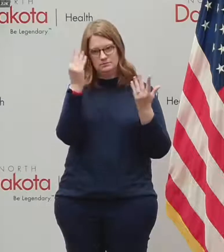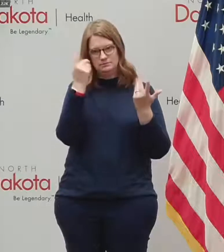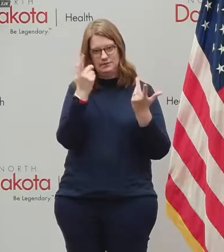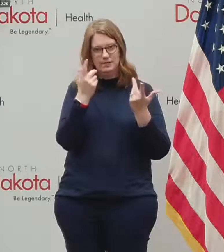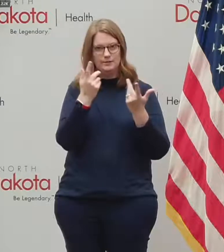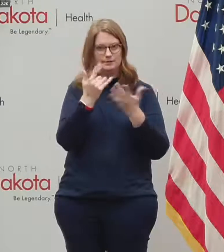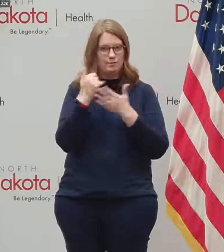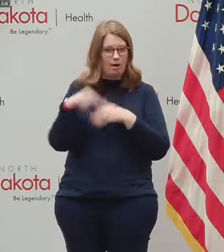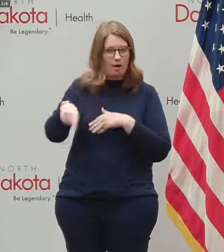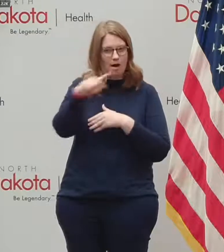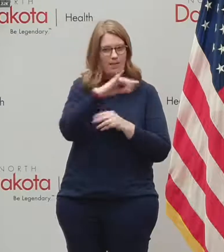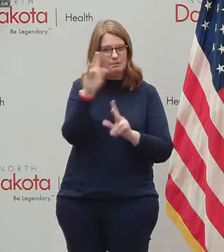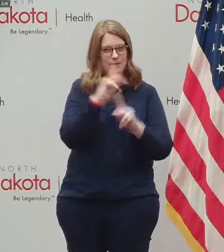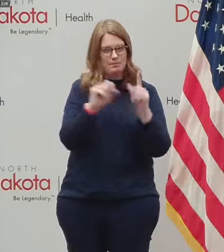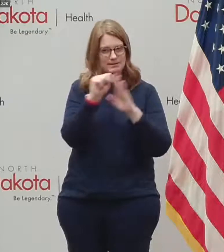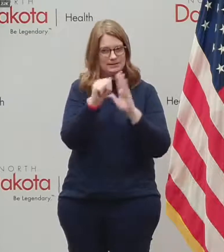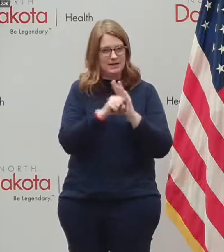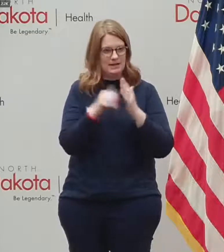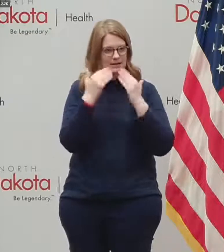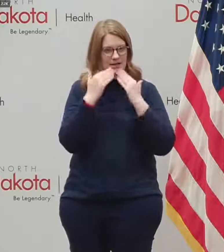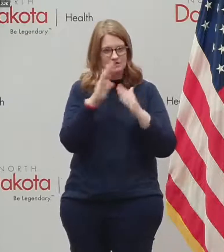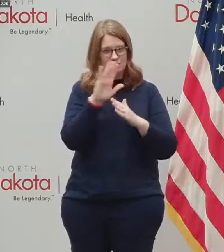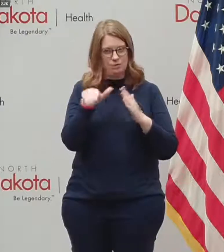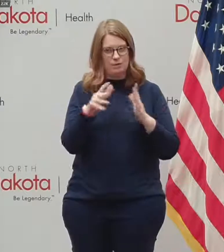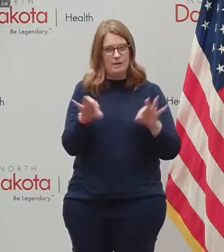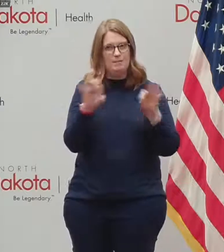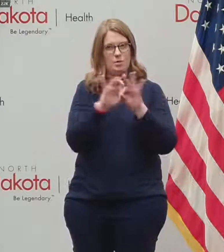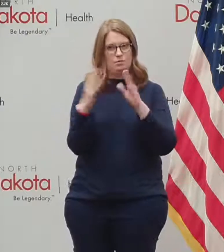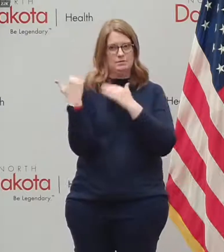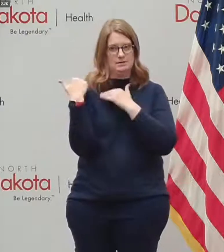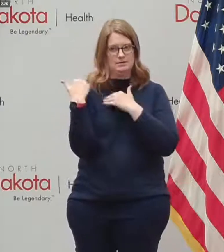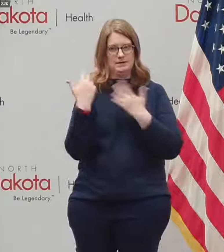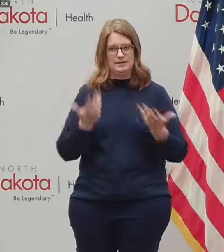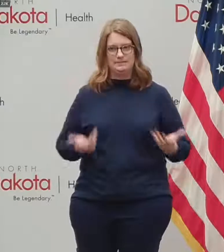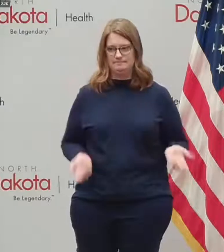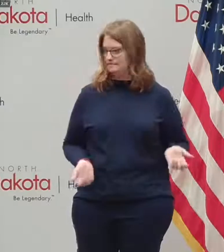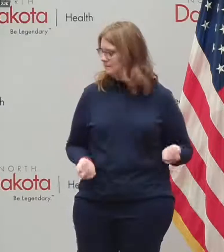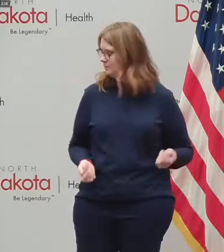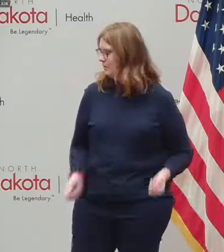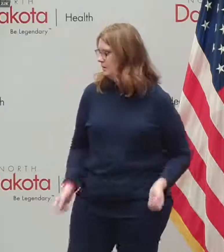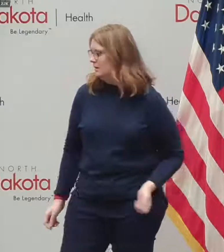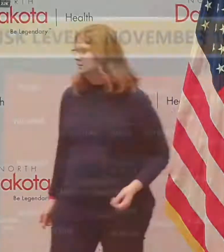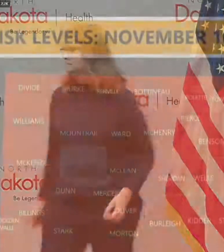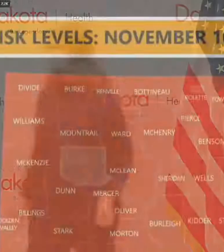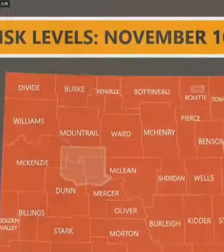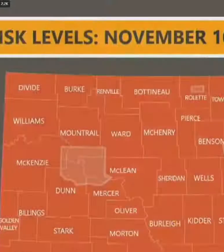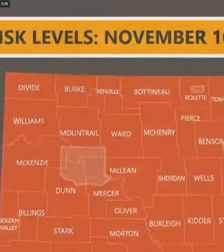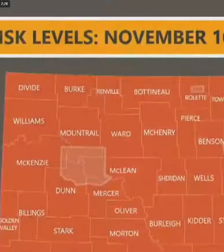again, thanks for the important role that all of you play.